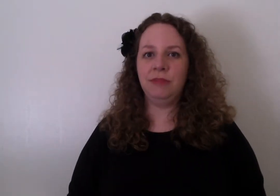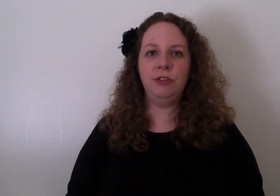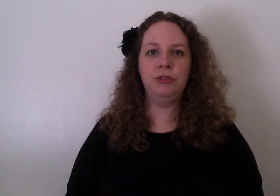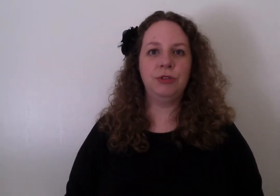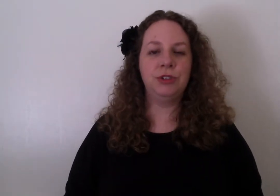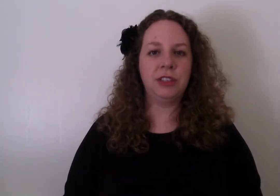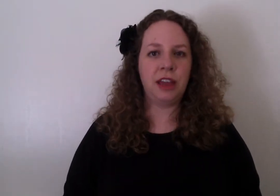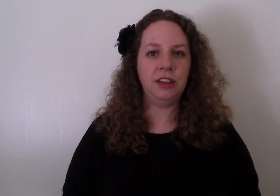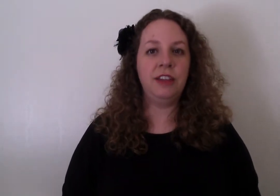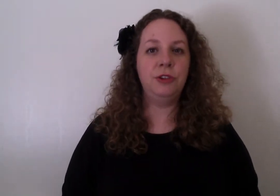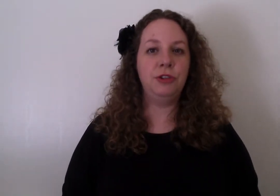you know of the store